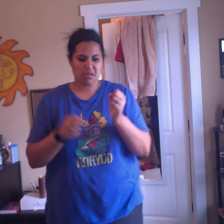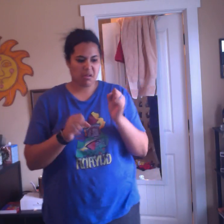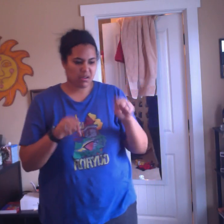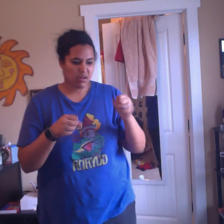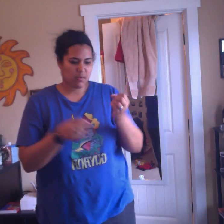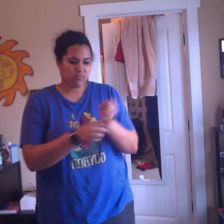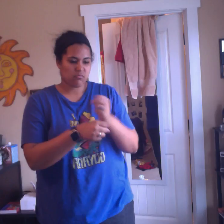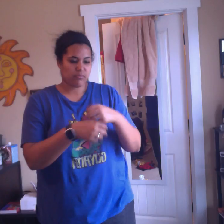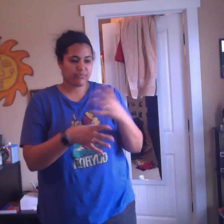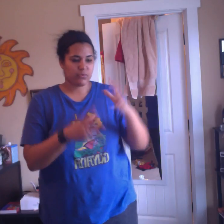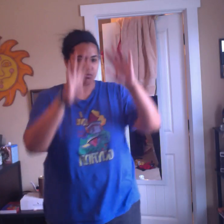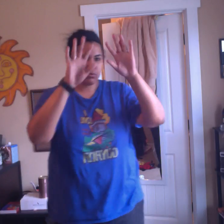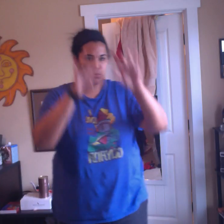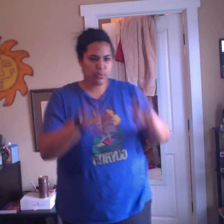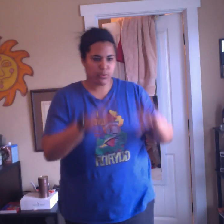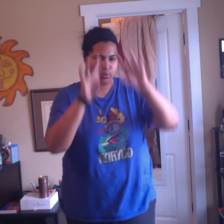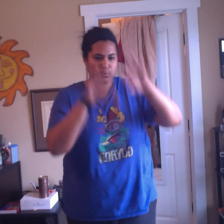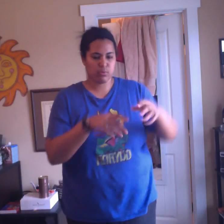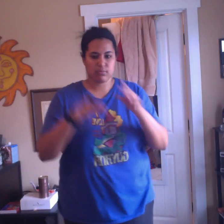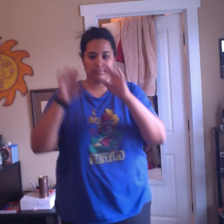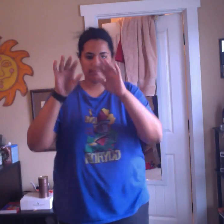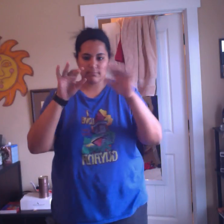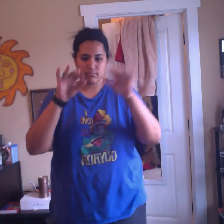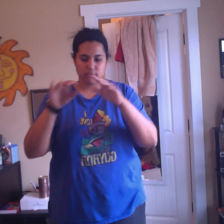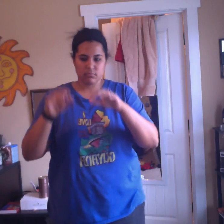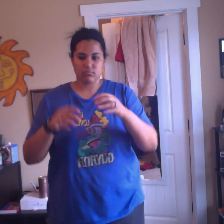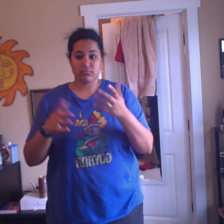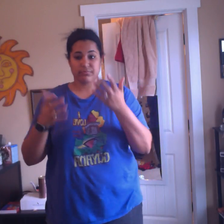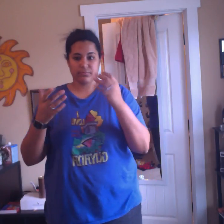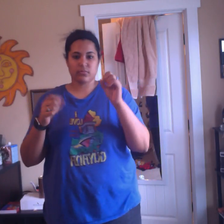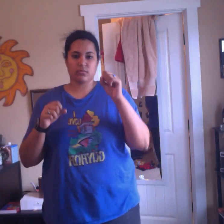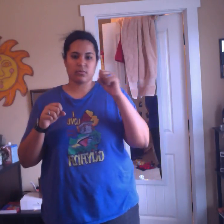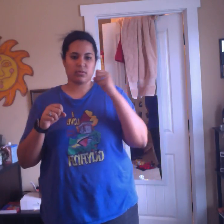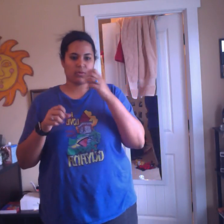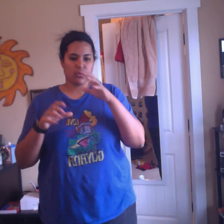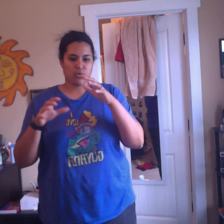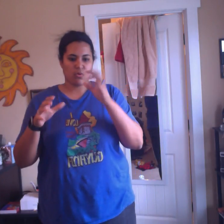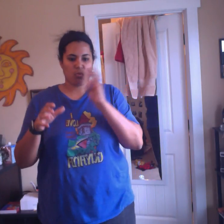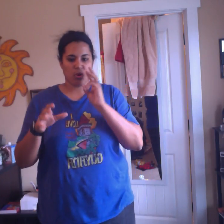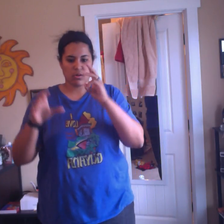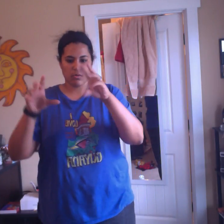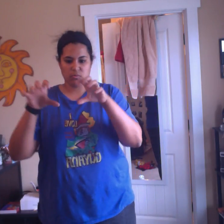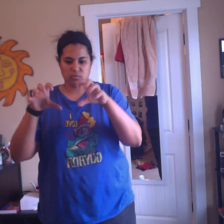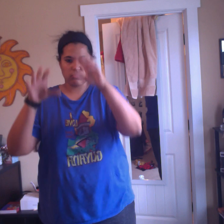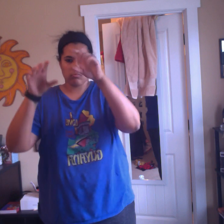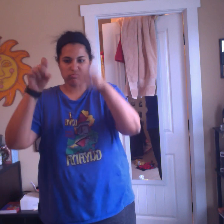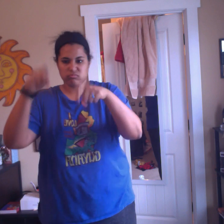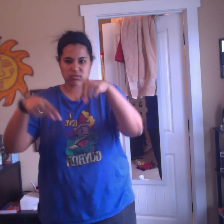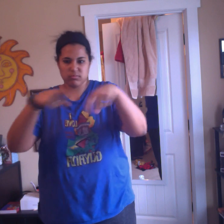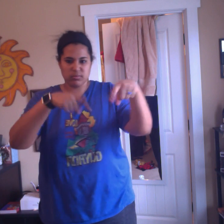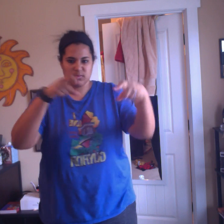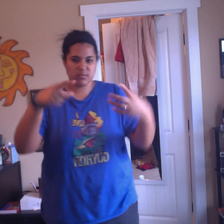falls from the atmosphere in these forms, we call it precipitation. Most precipitation falls right back into the oceans, completing the